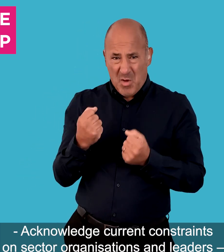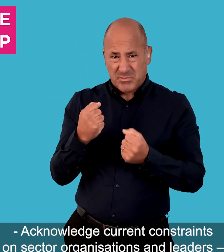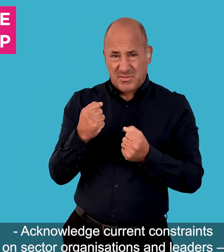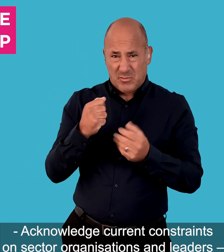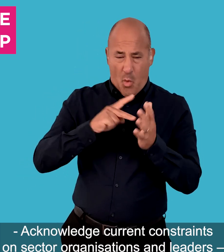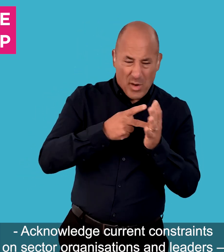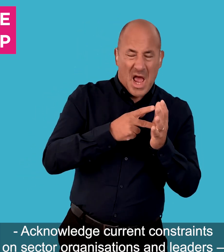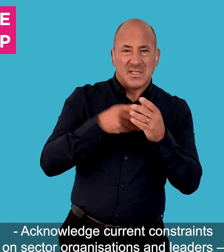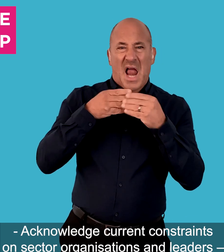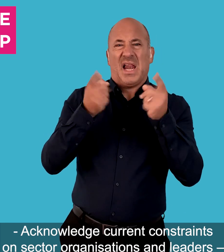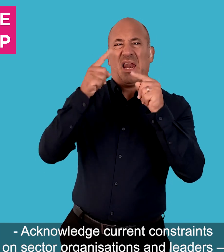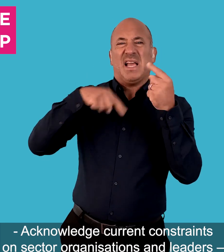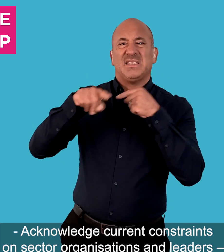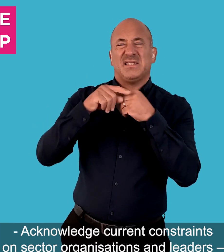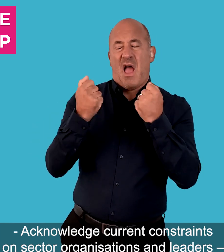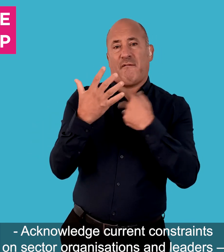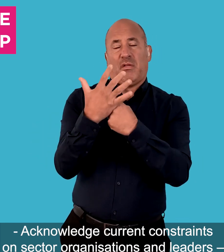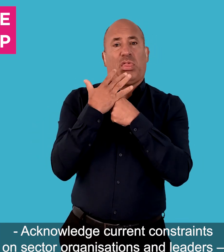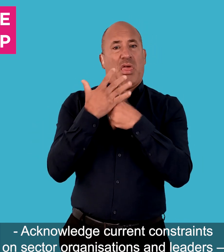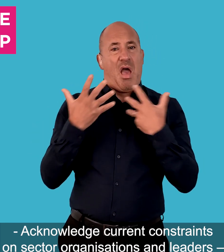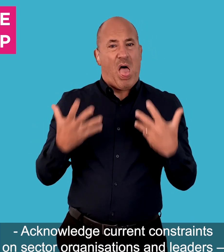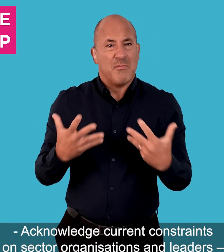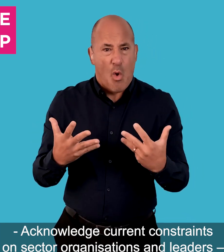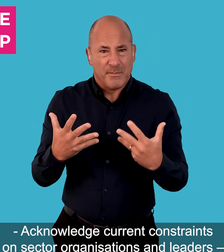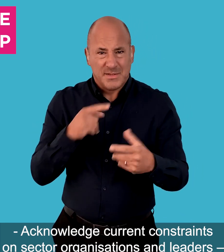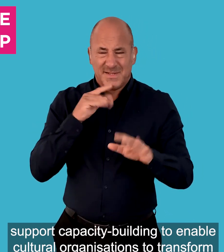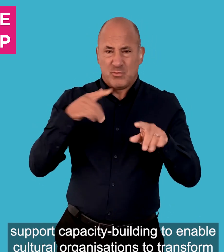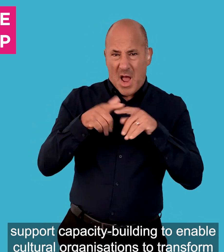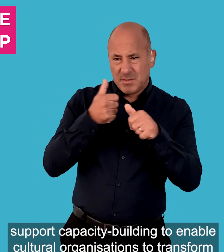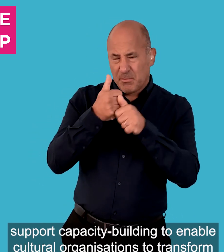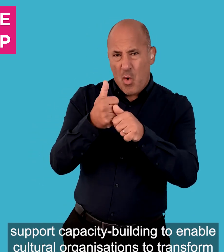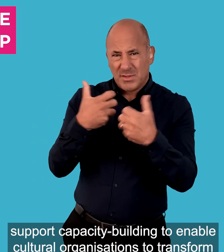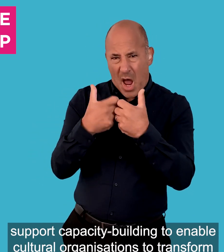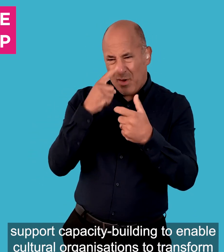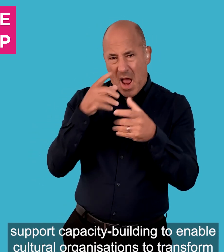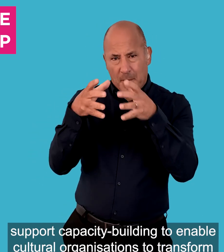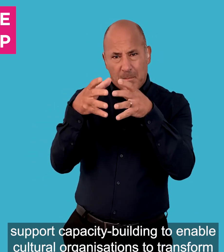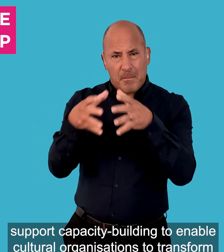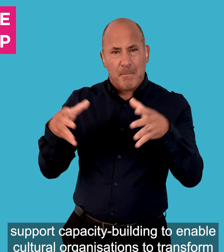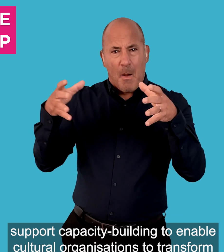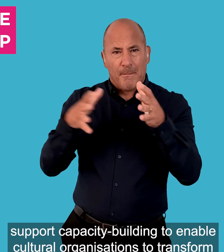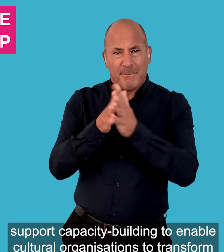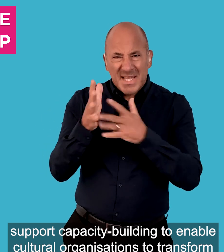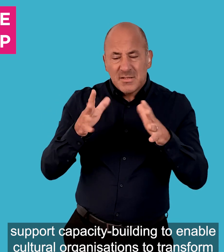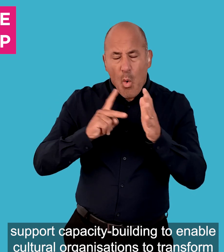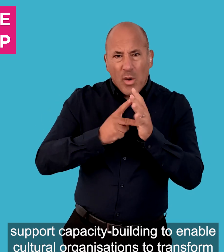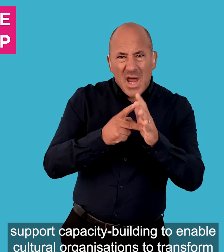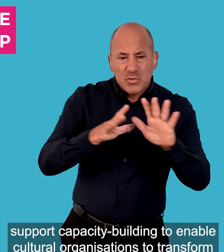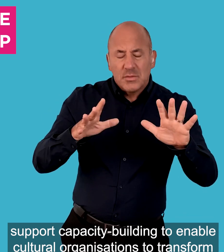Acknowledge current constraints on sector organisations and leaders. Support capacity building to enable